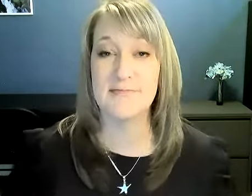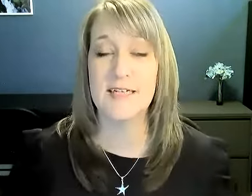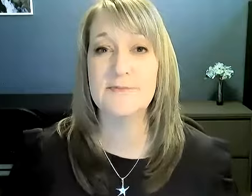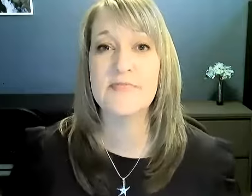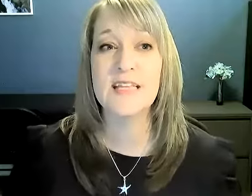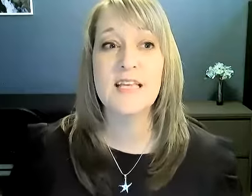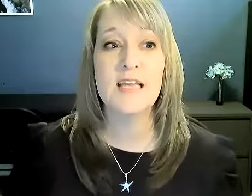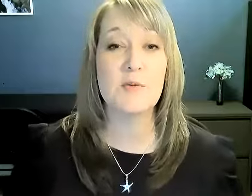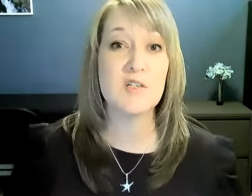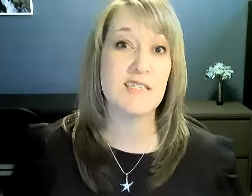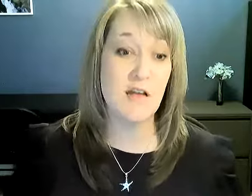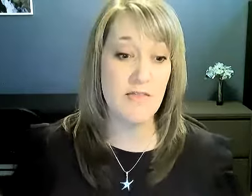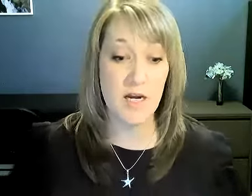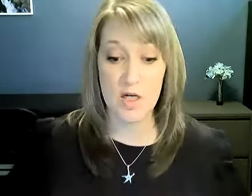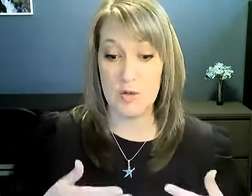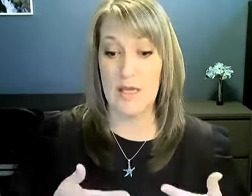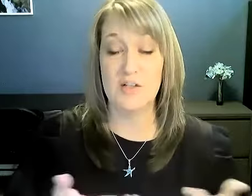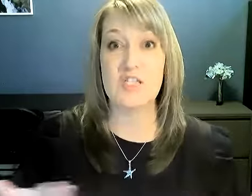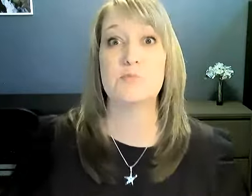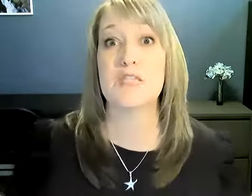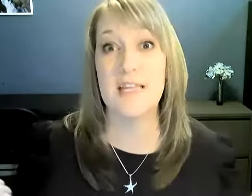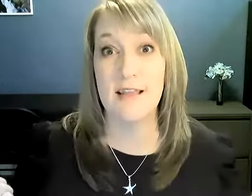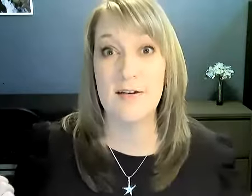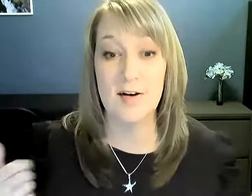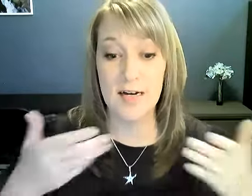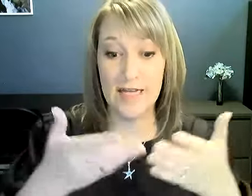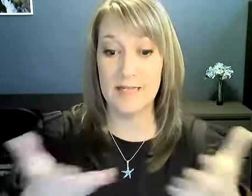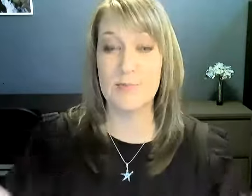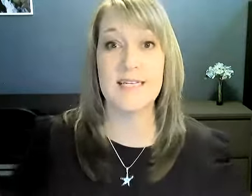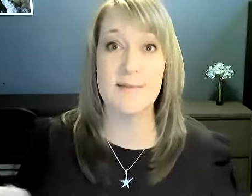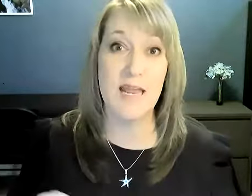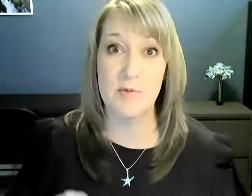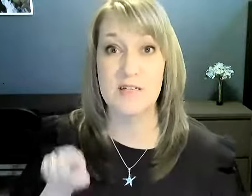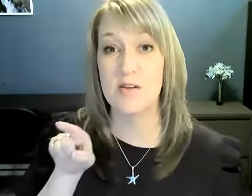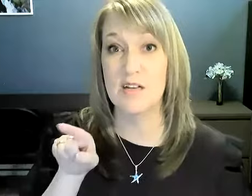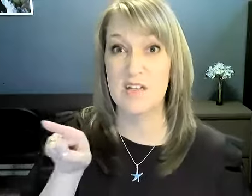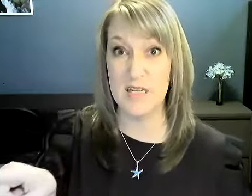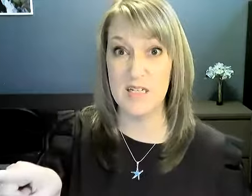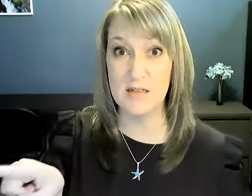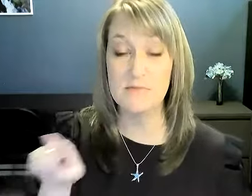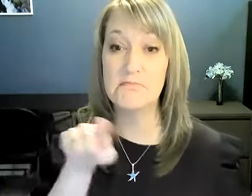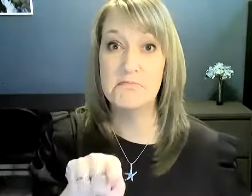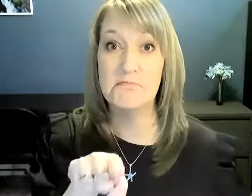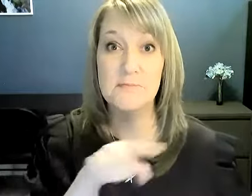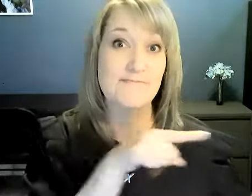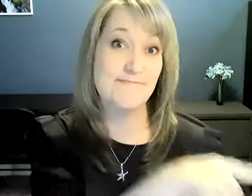right? If the person is not there, you can just pretend they are and place them anywhere. So it could be here,